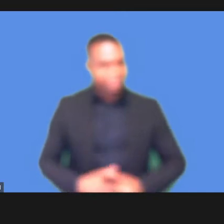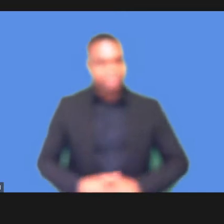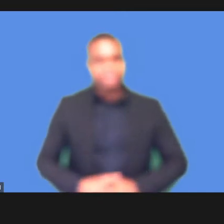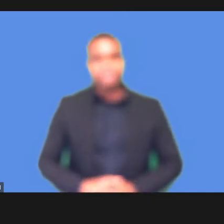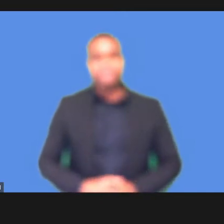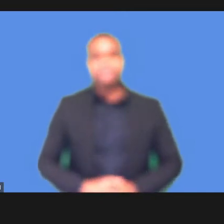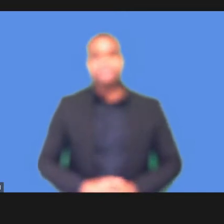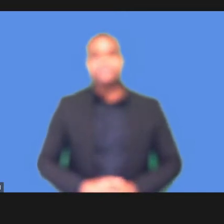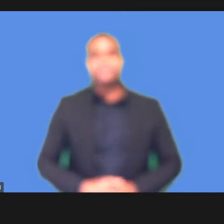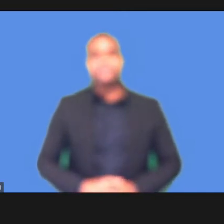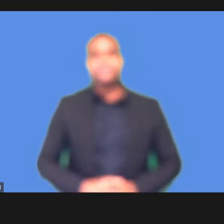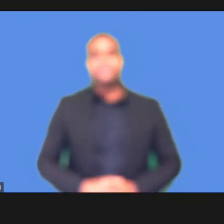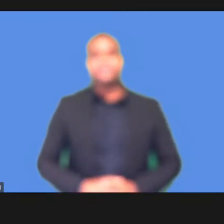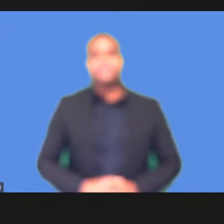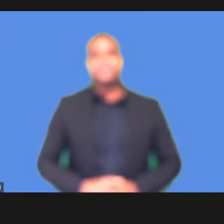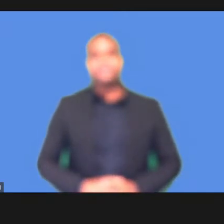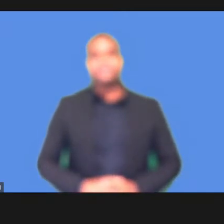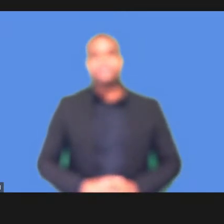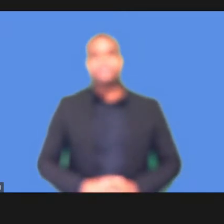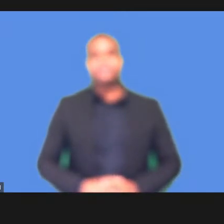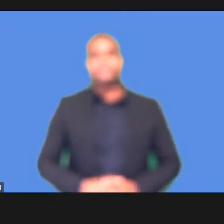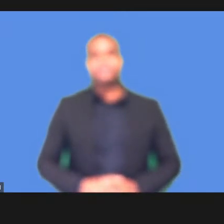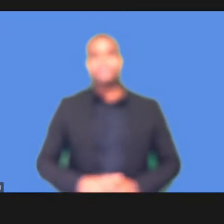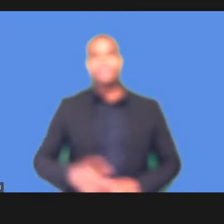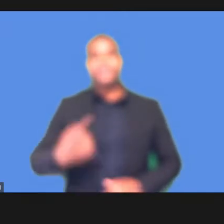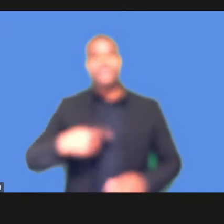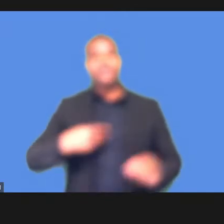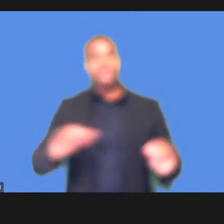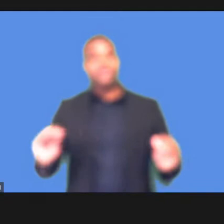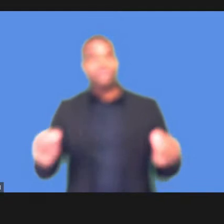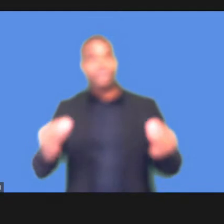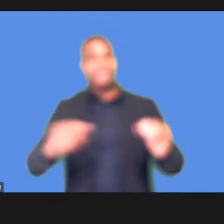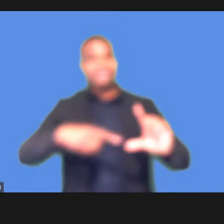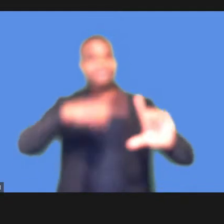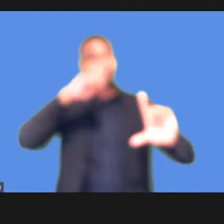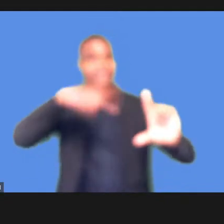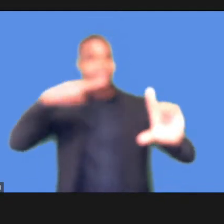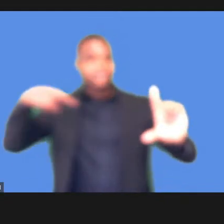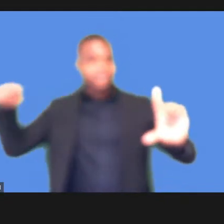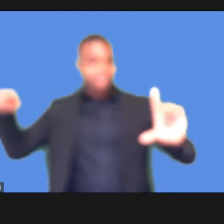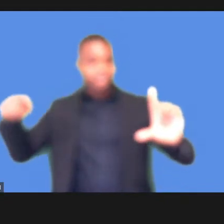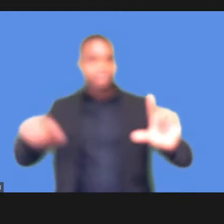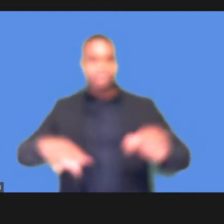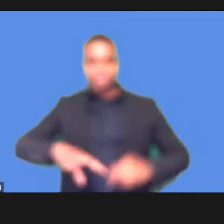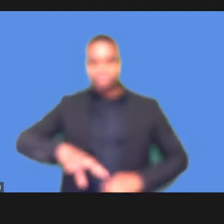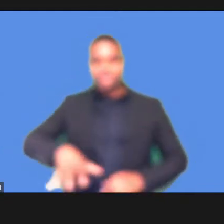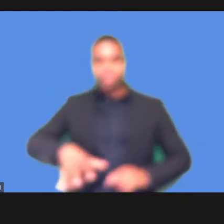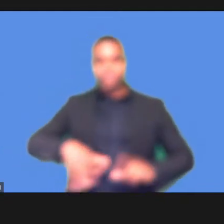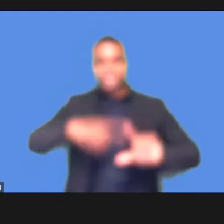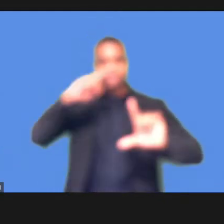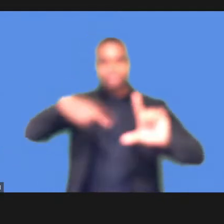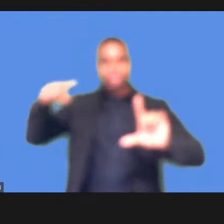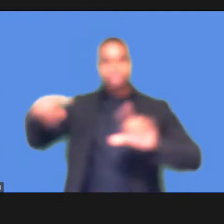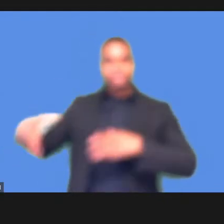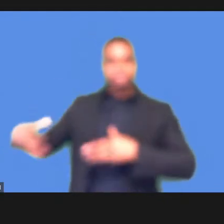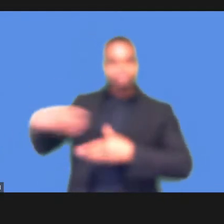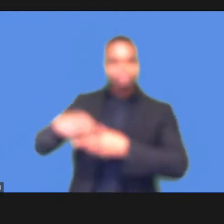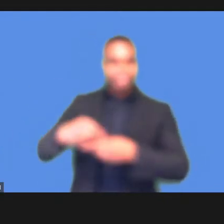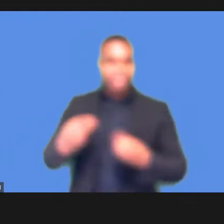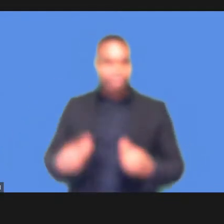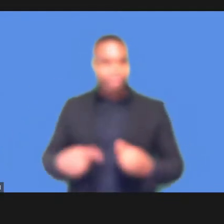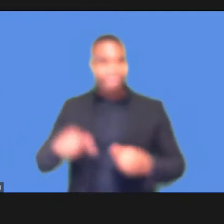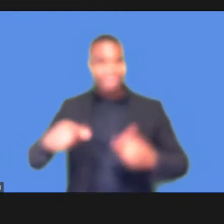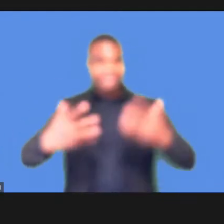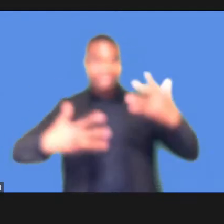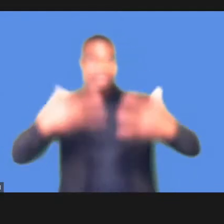Data has been recognized as a key ingredient for the achievement of our sustainable